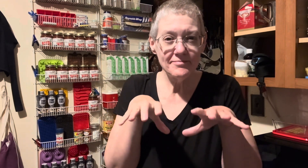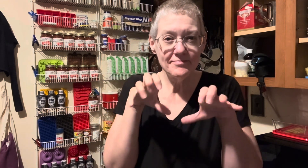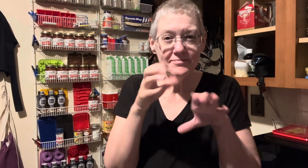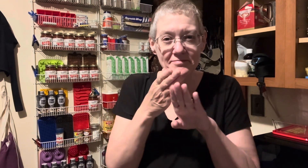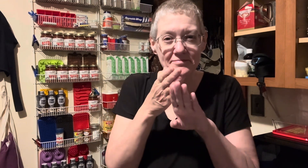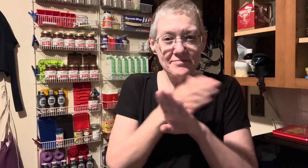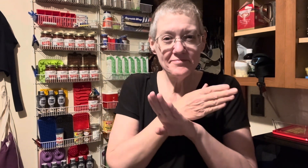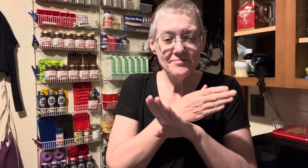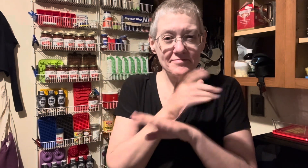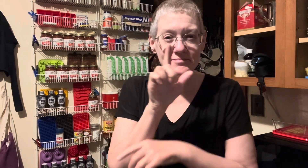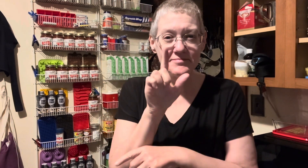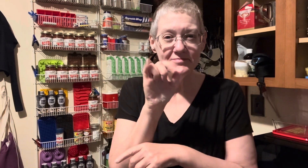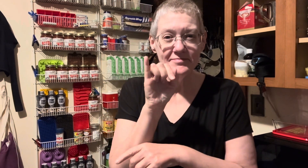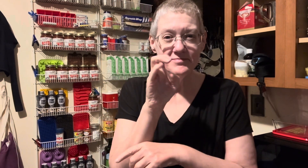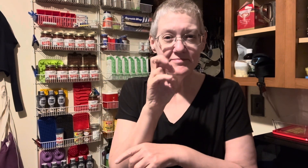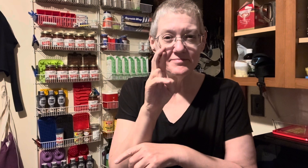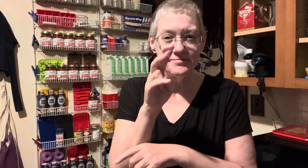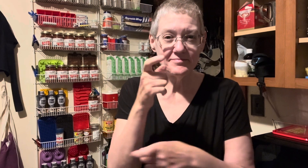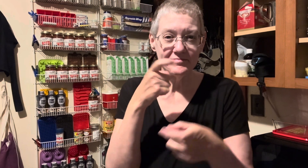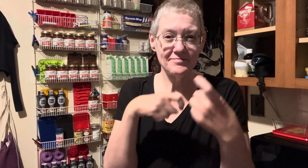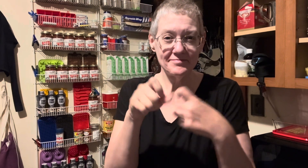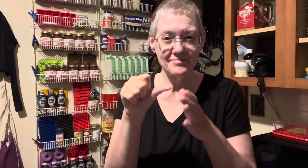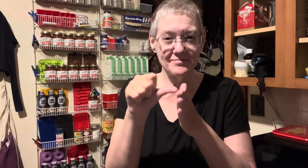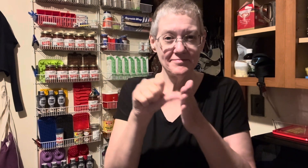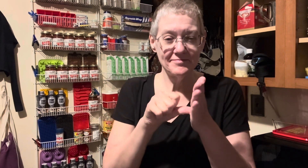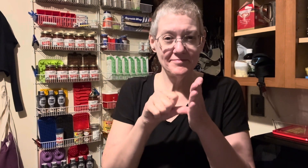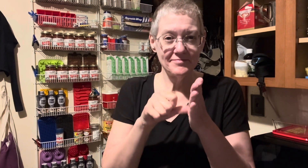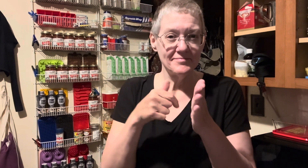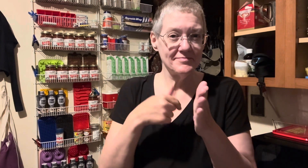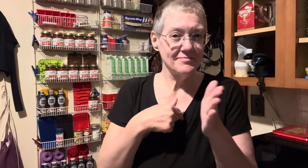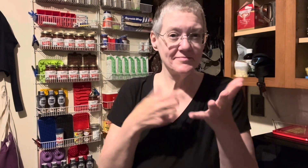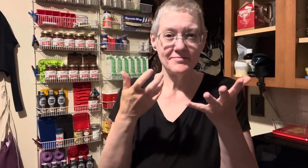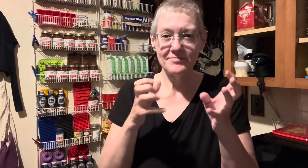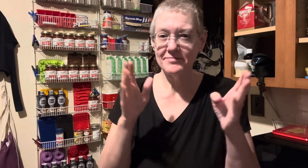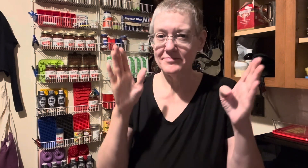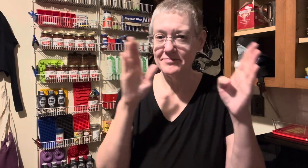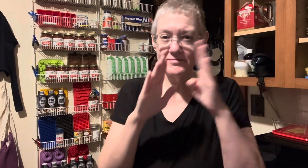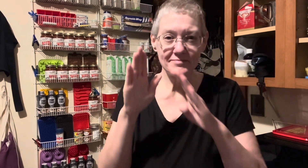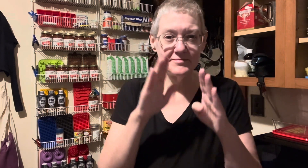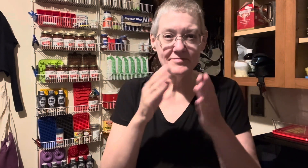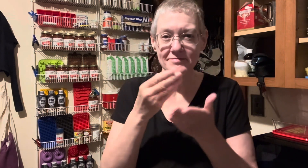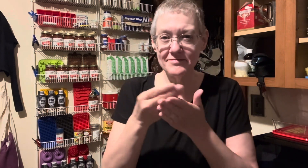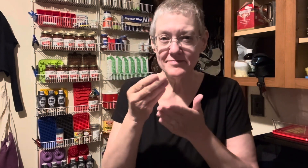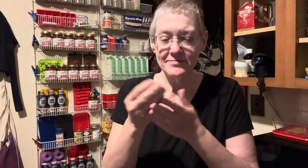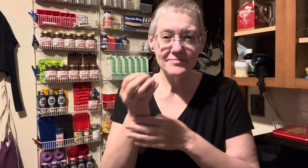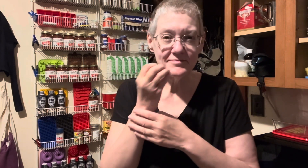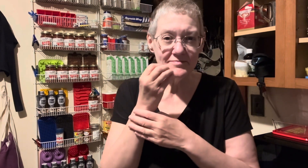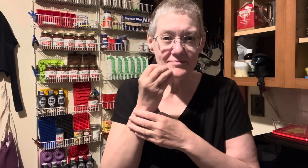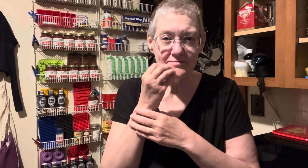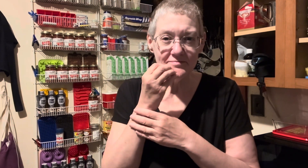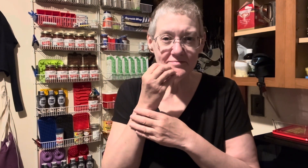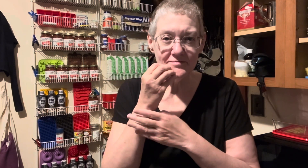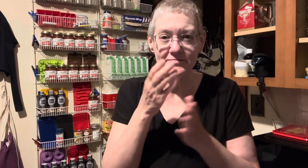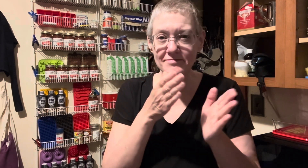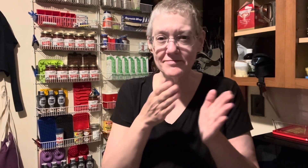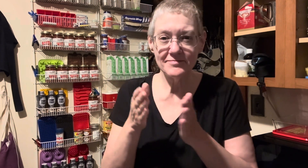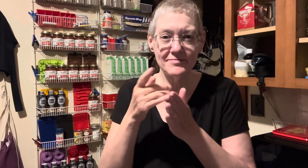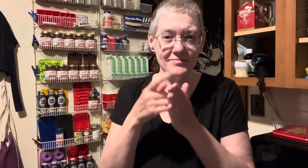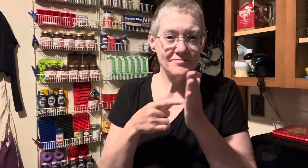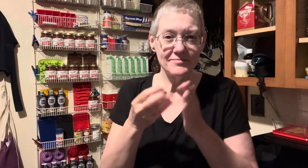food stocked in the freezer before Dell's liver transplant surgery. I don't want to worry about shopping, what to